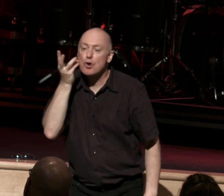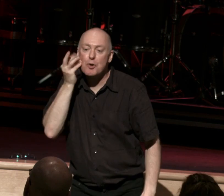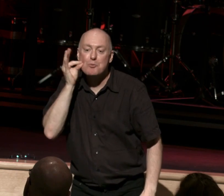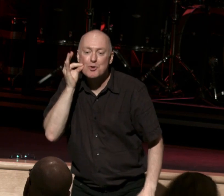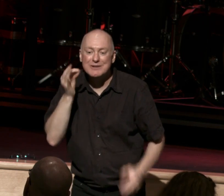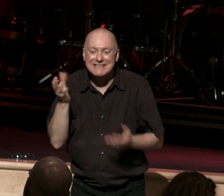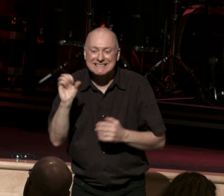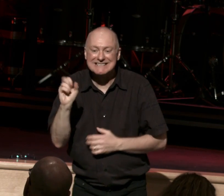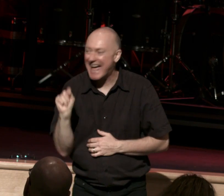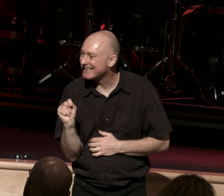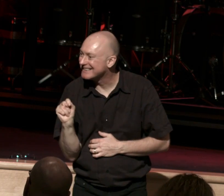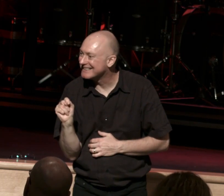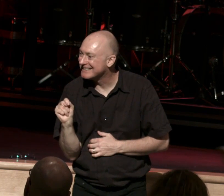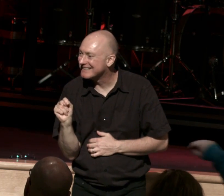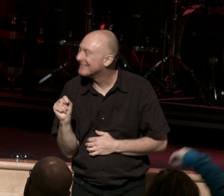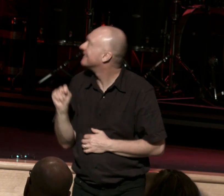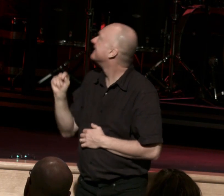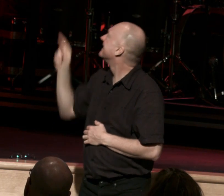travel communion set.